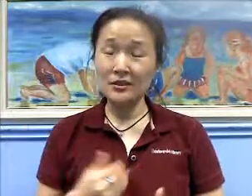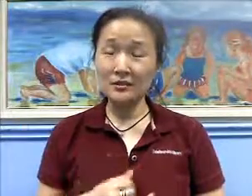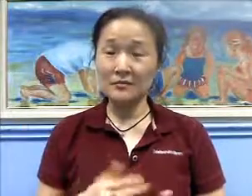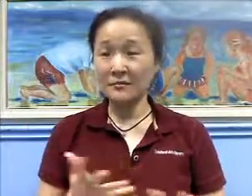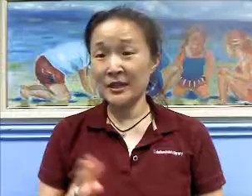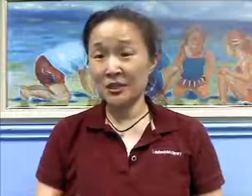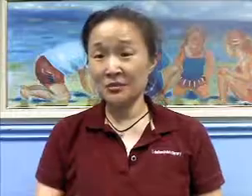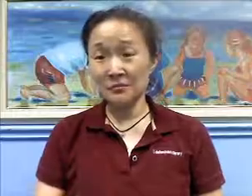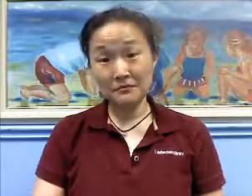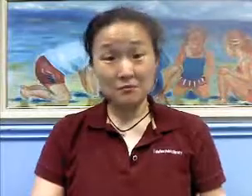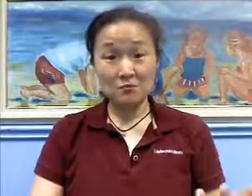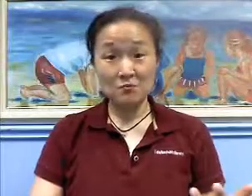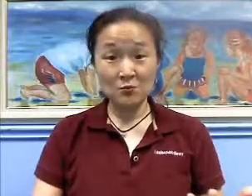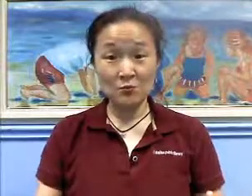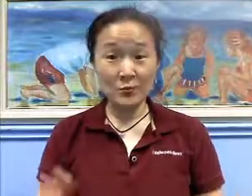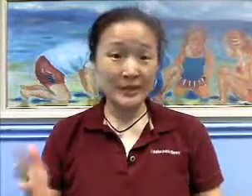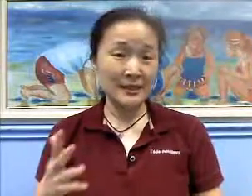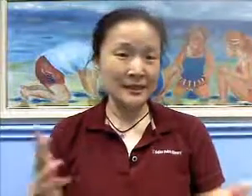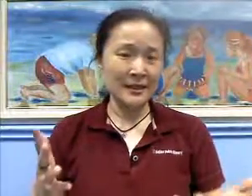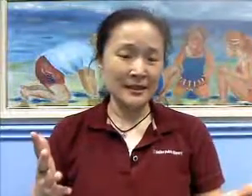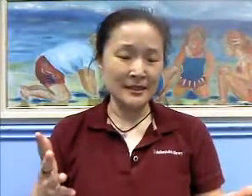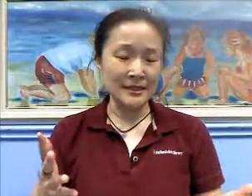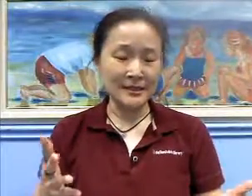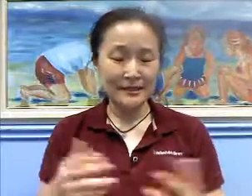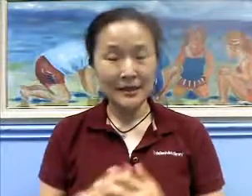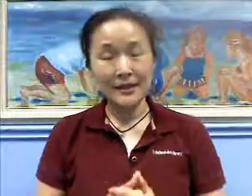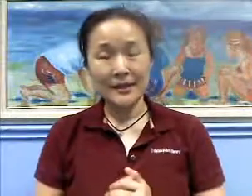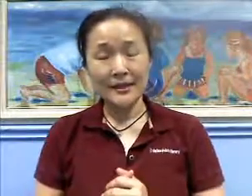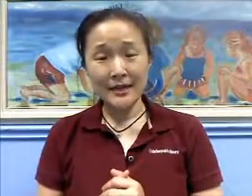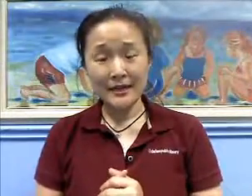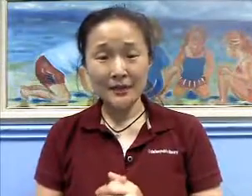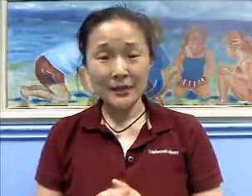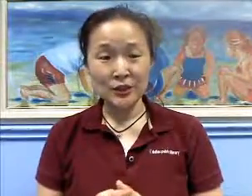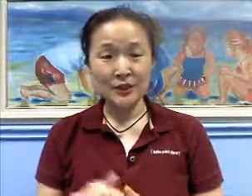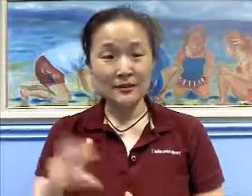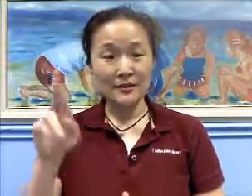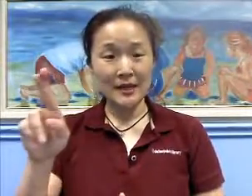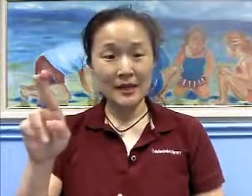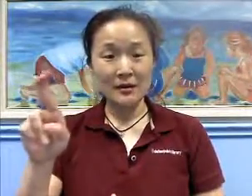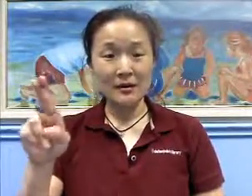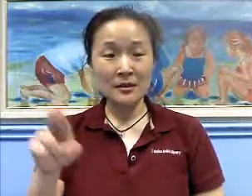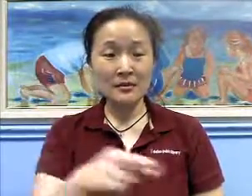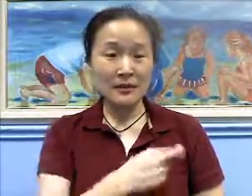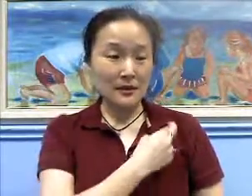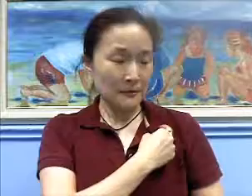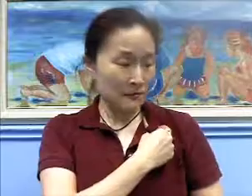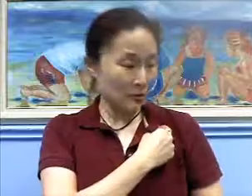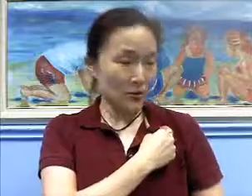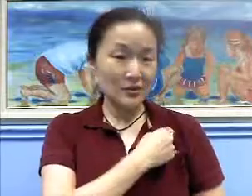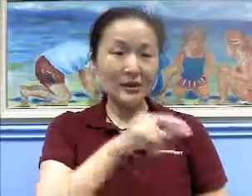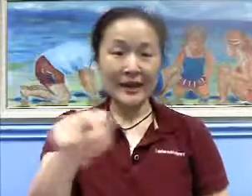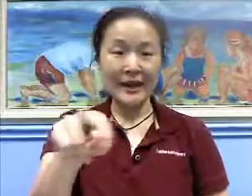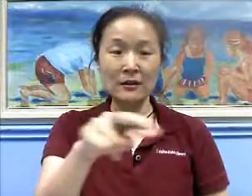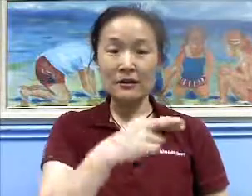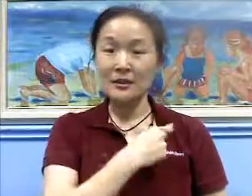your major races, ethnicities. Next is religion. Take an R from the shoulder and out,